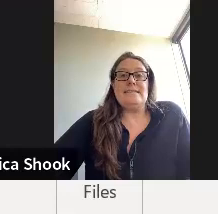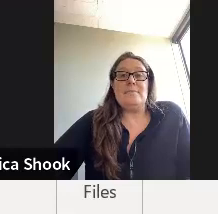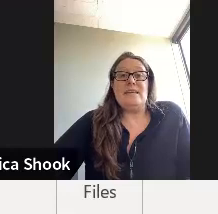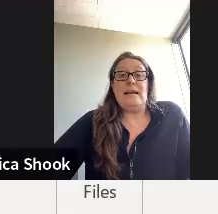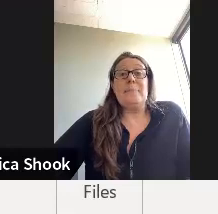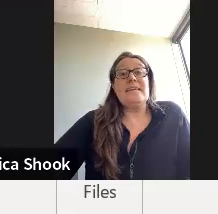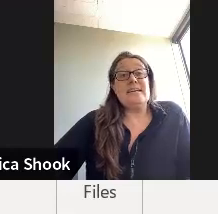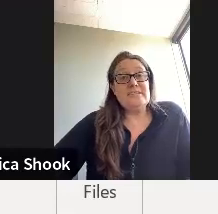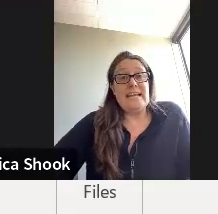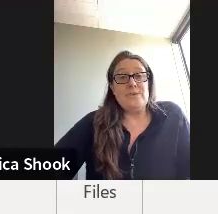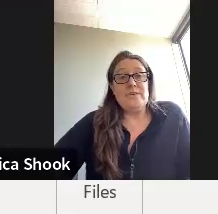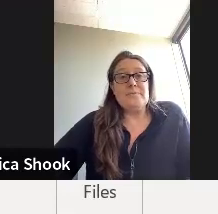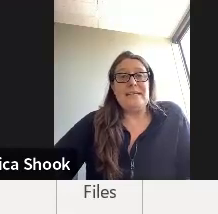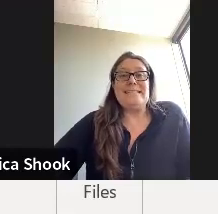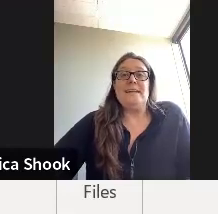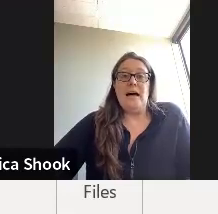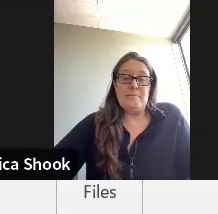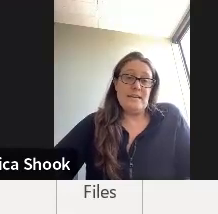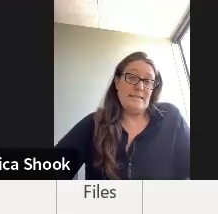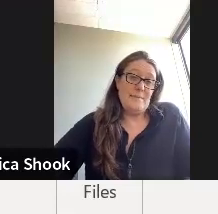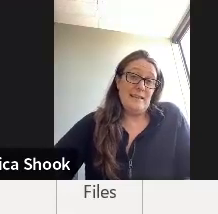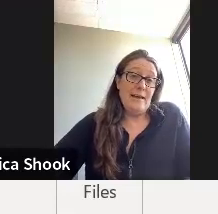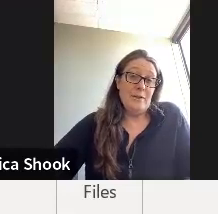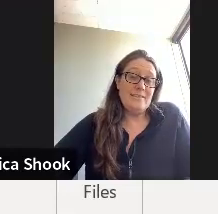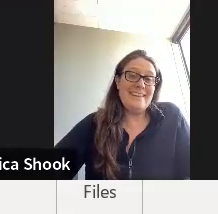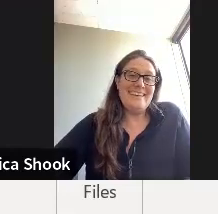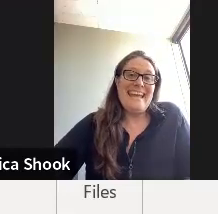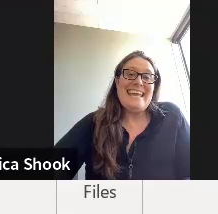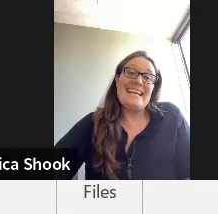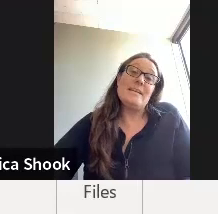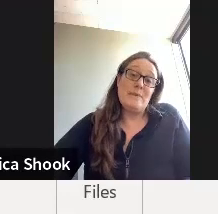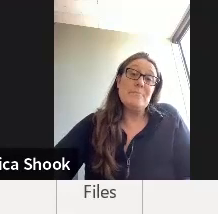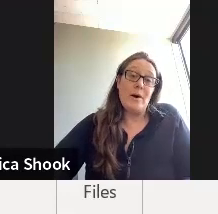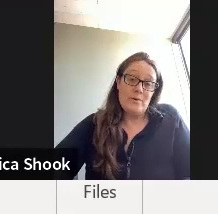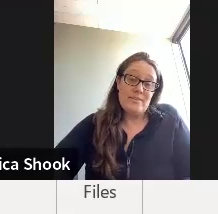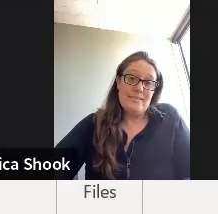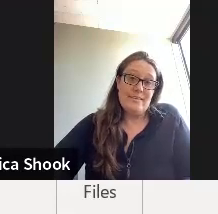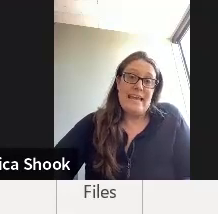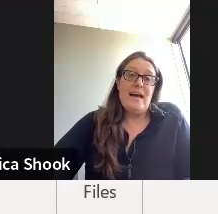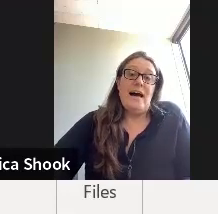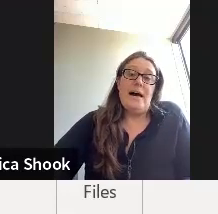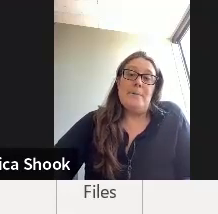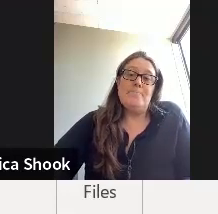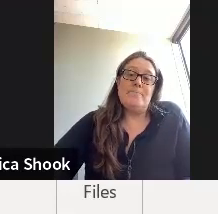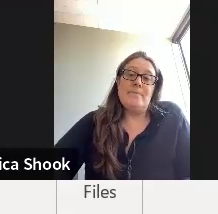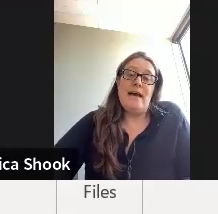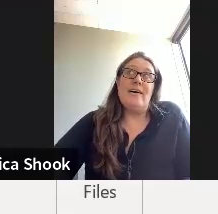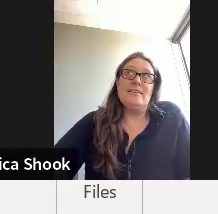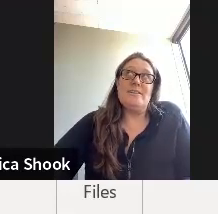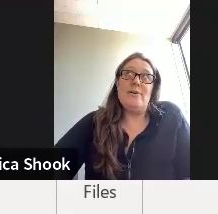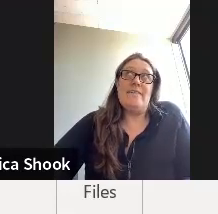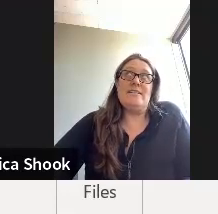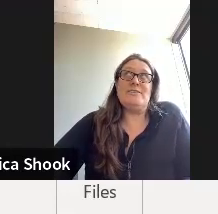dismissing that something appears dangerous, but it's not, because it's mental health. It can be both.